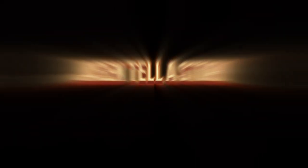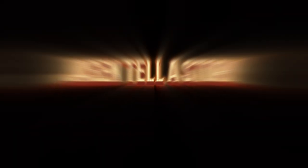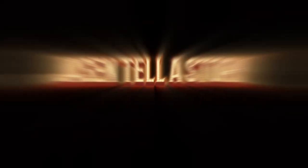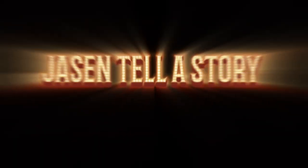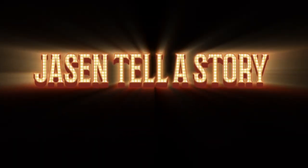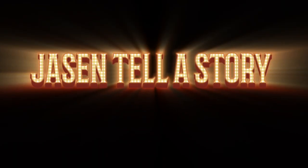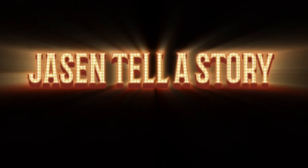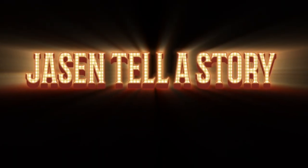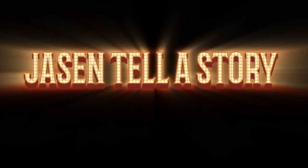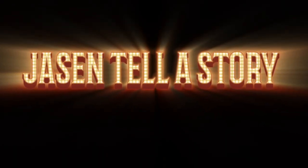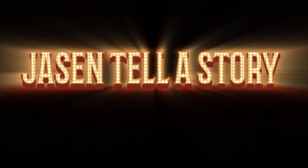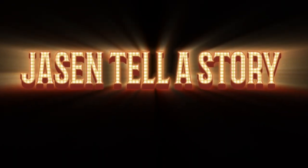Jasen, tell a story.